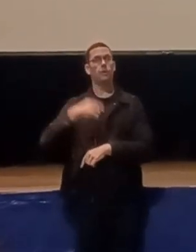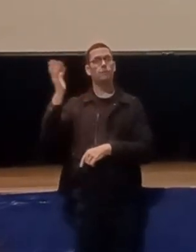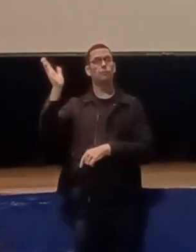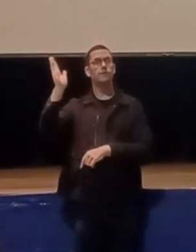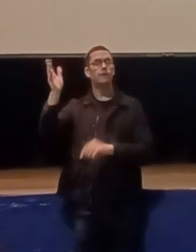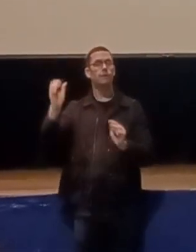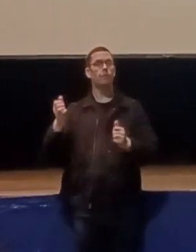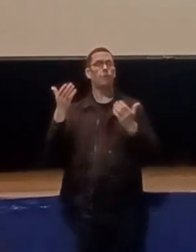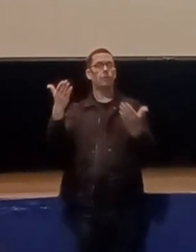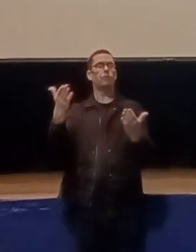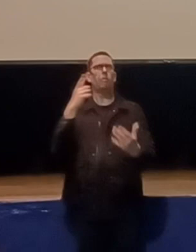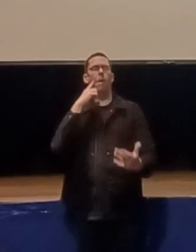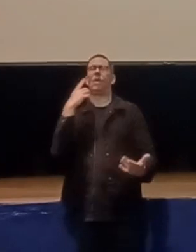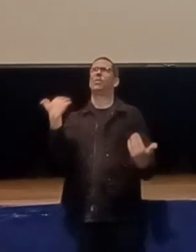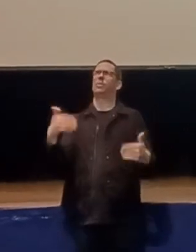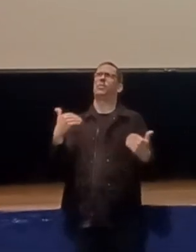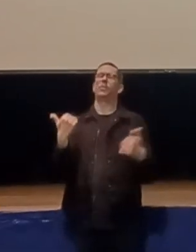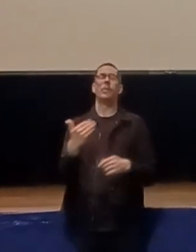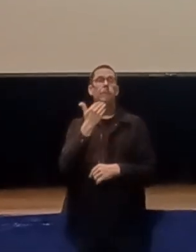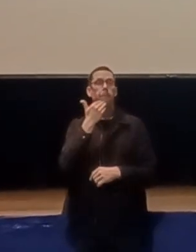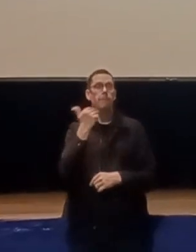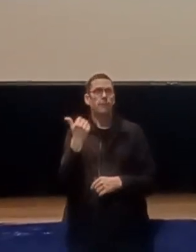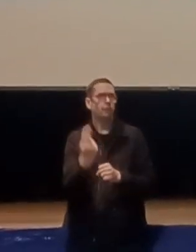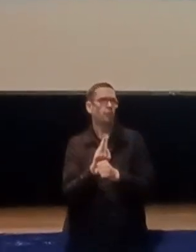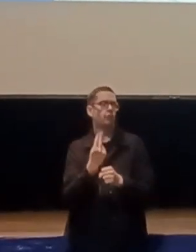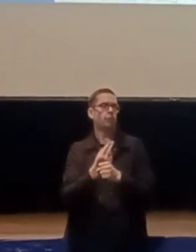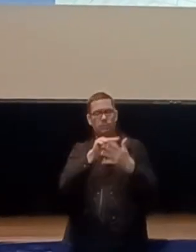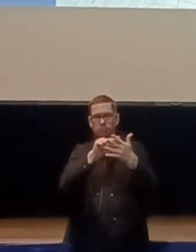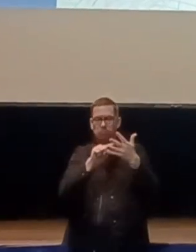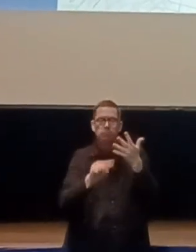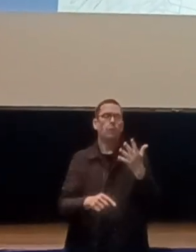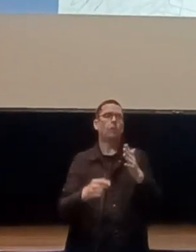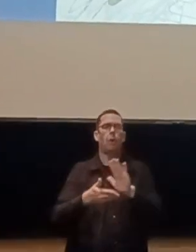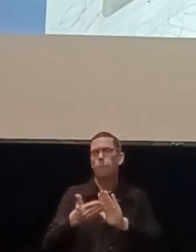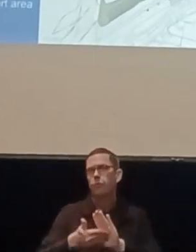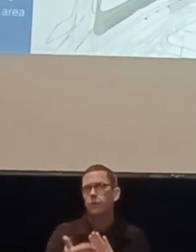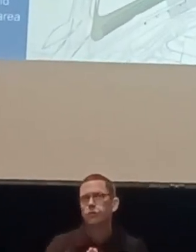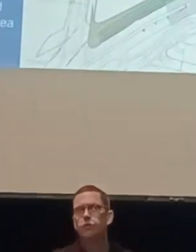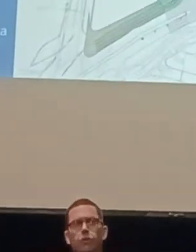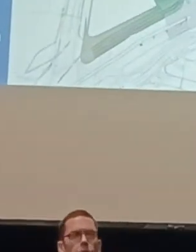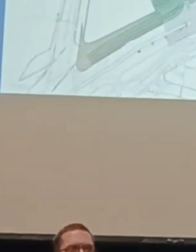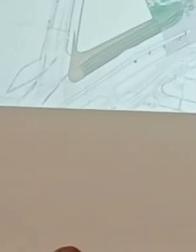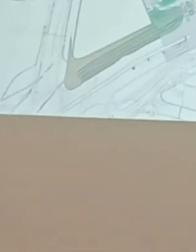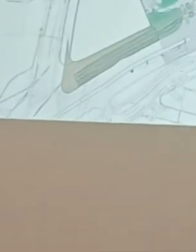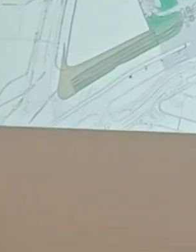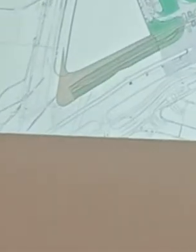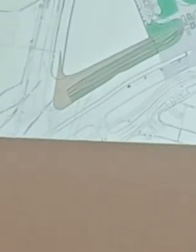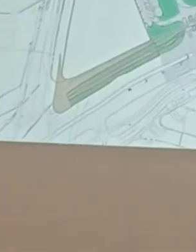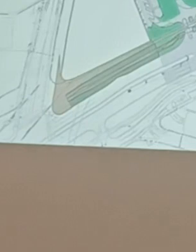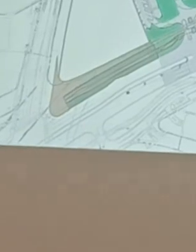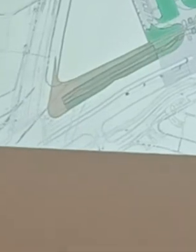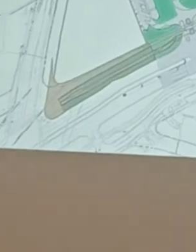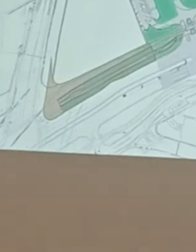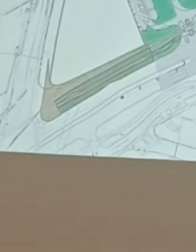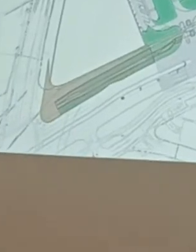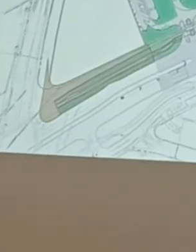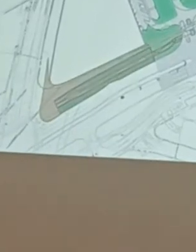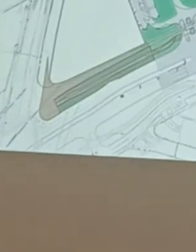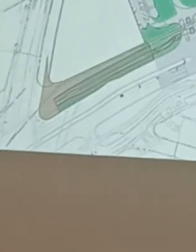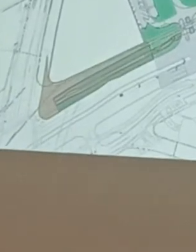we felt like optimized all of the operational requirements and the community benefits, as